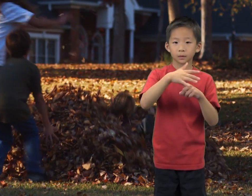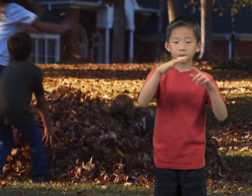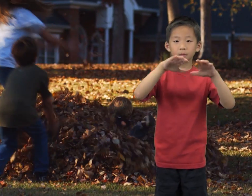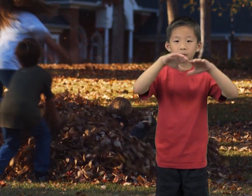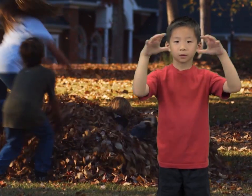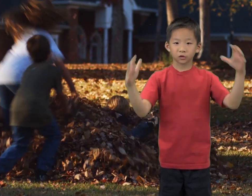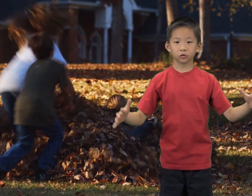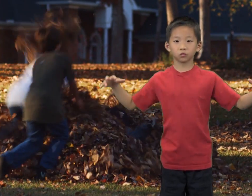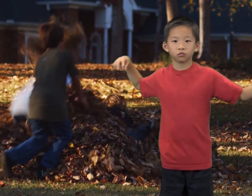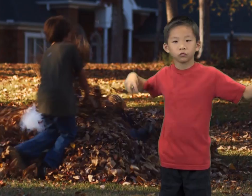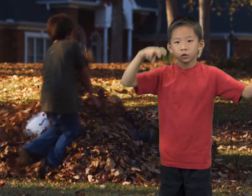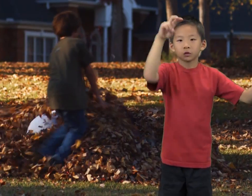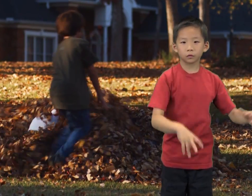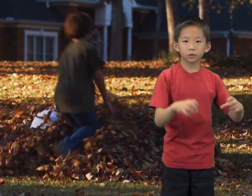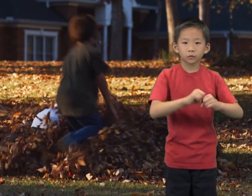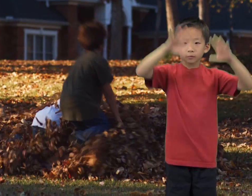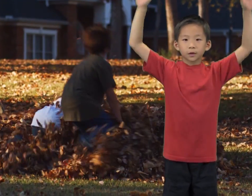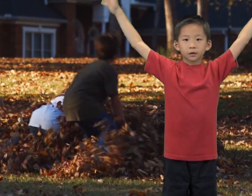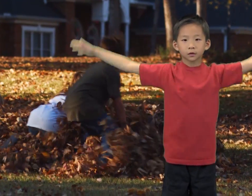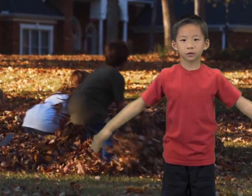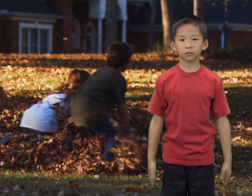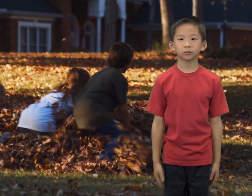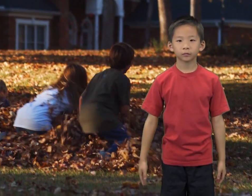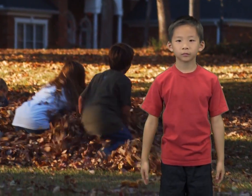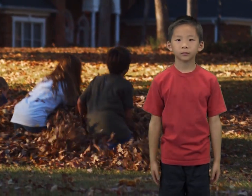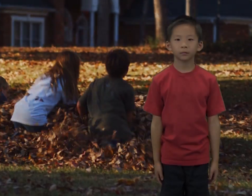Jump into a pile of leaves.